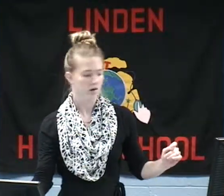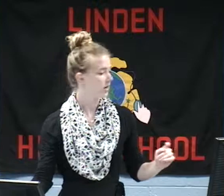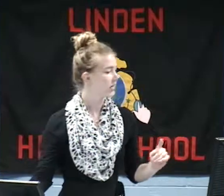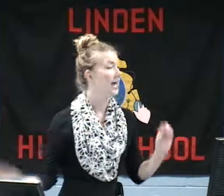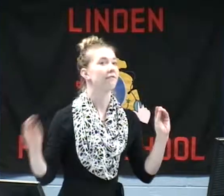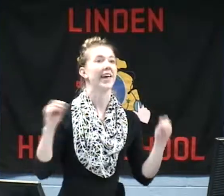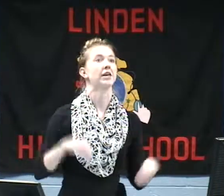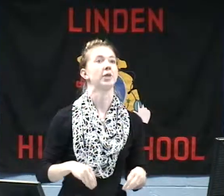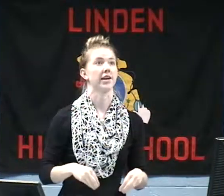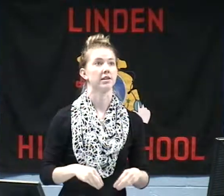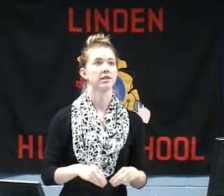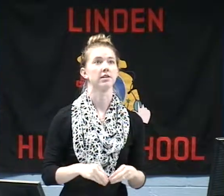Deaf and blind.